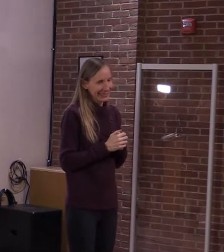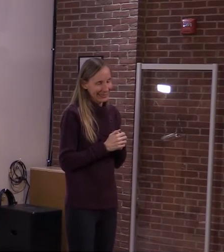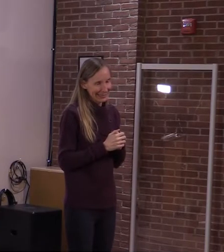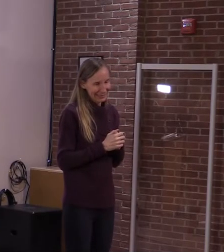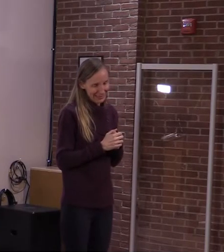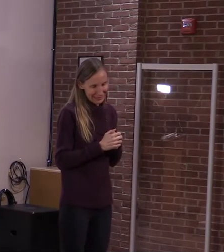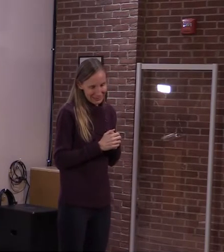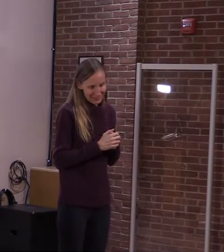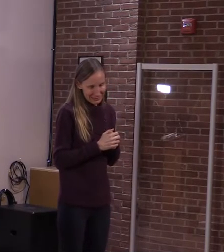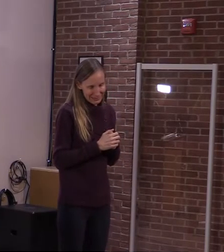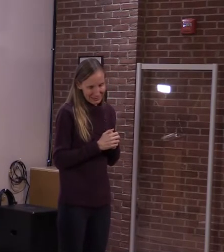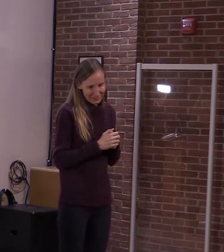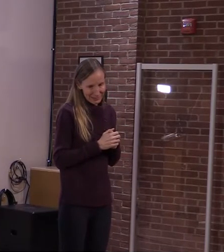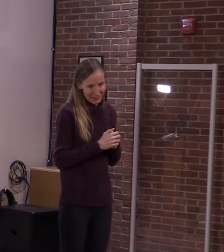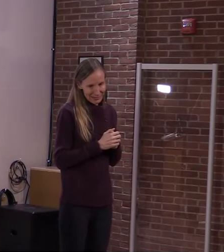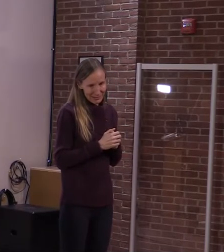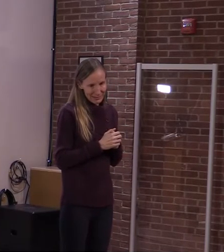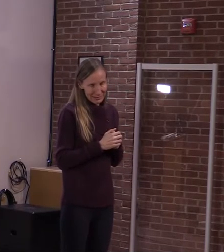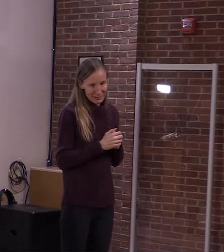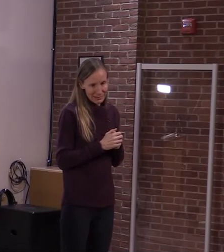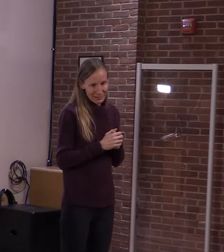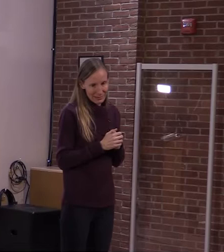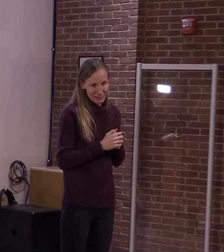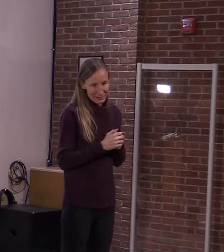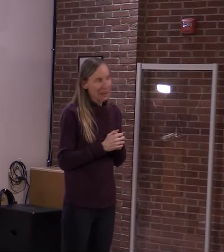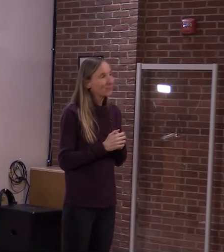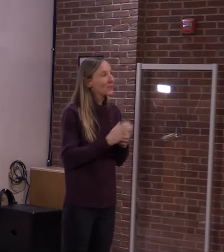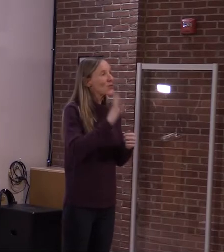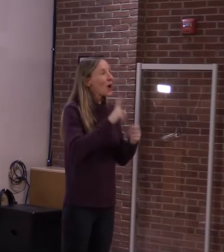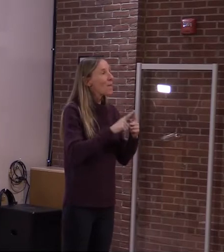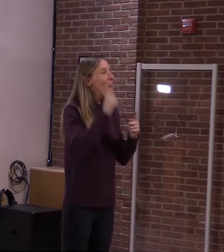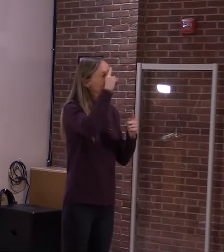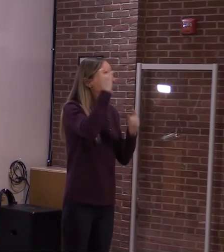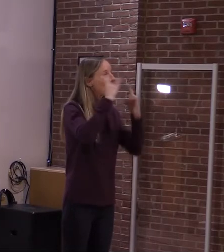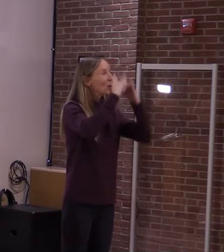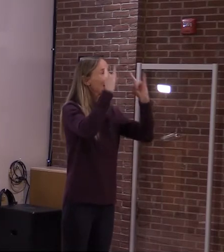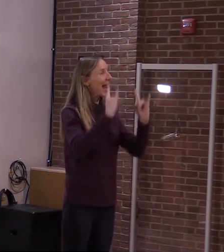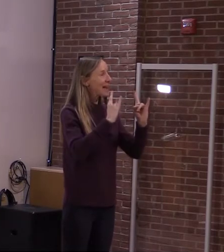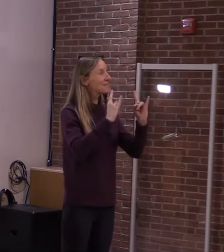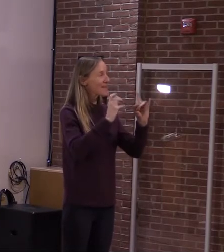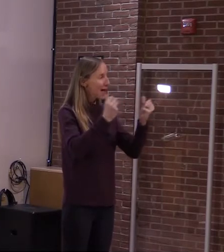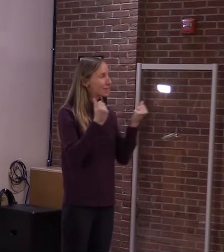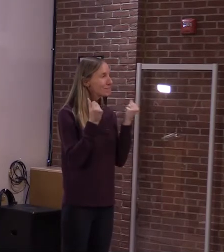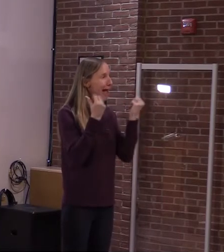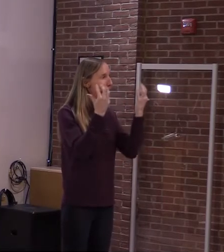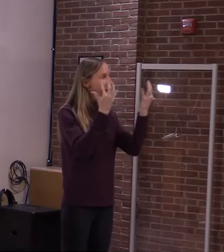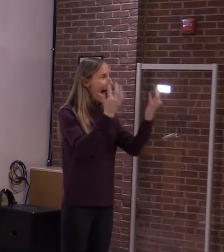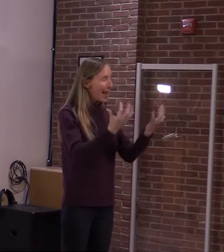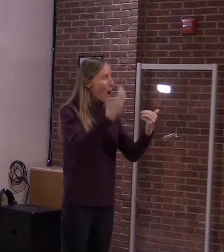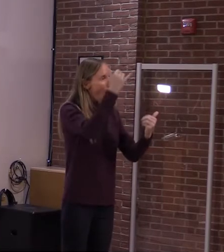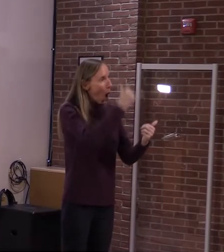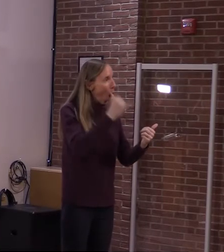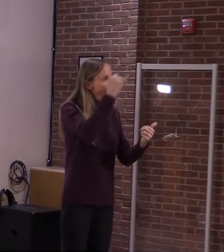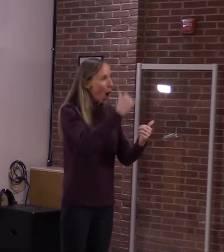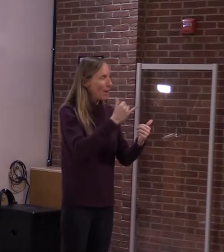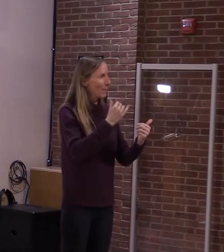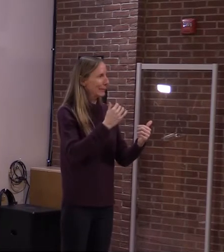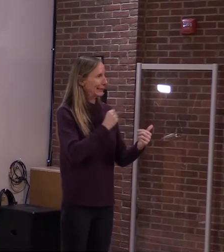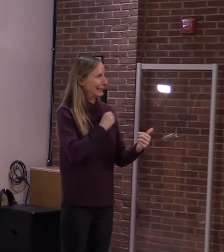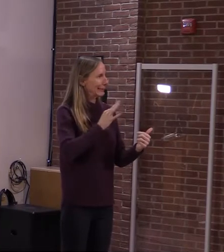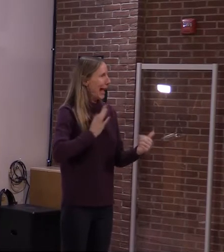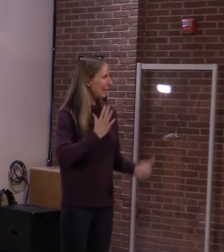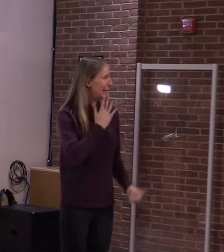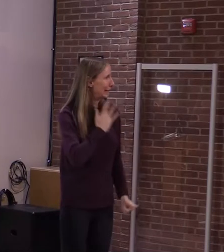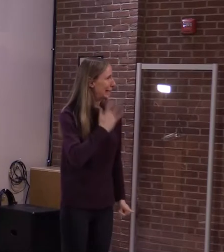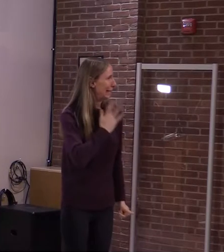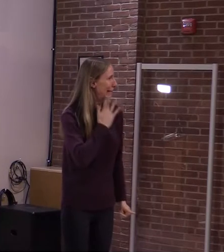be hard to get people to fill the roles for summer camps. We've heard week after week, you know, that the work search requirement is